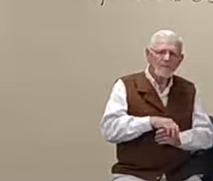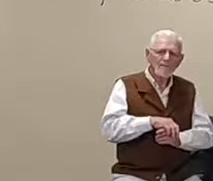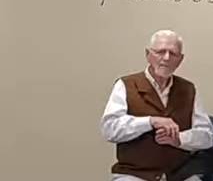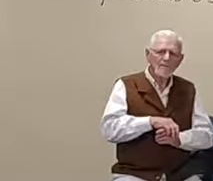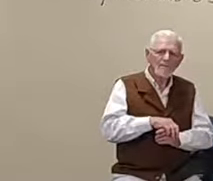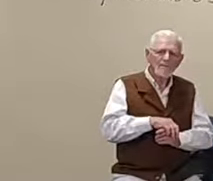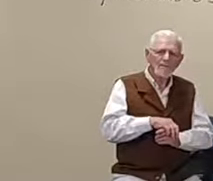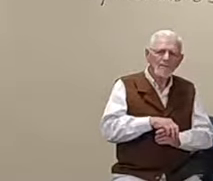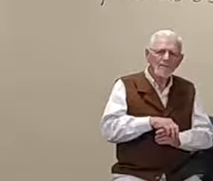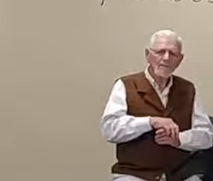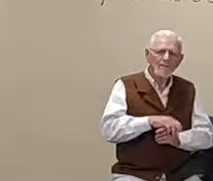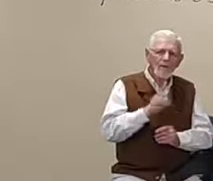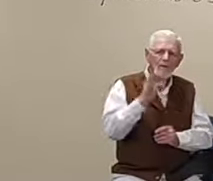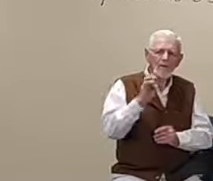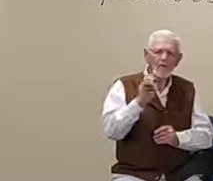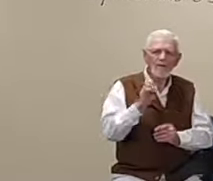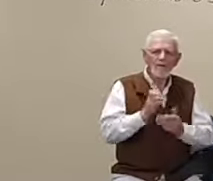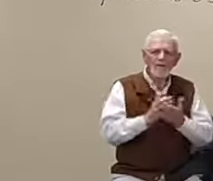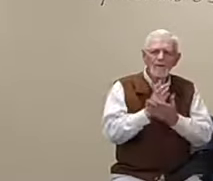it's going to be okay.